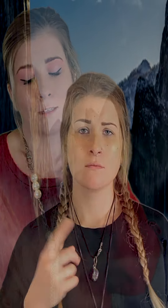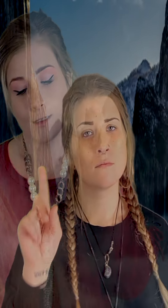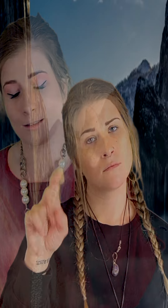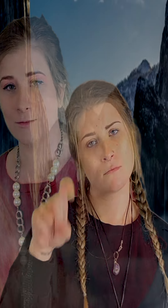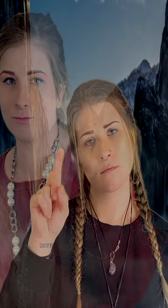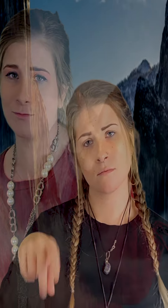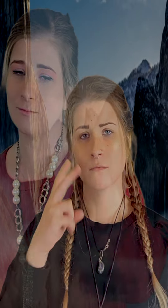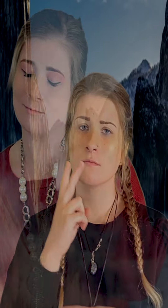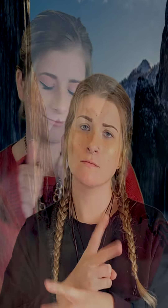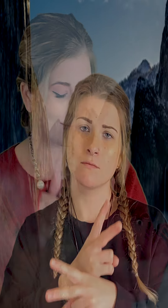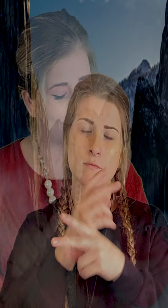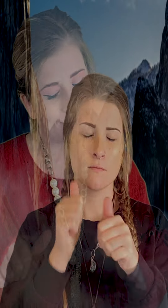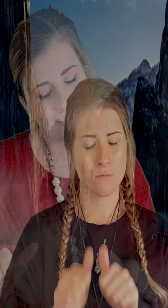I gotta keep